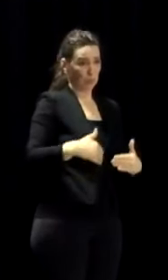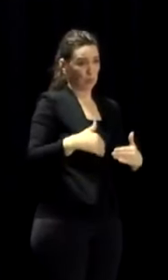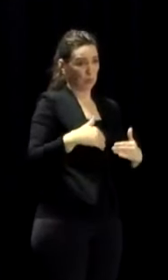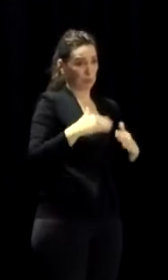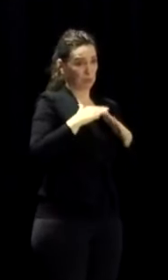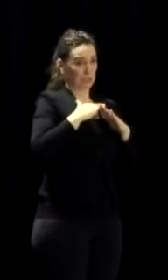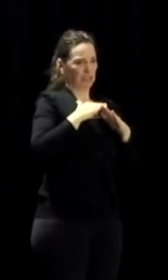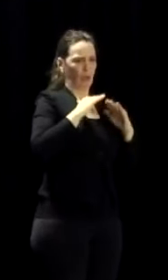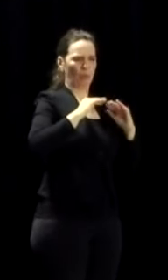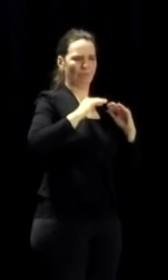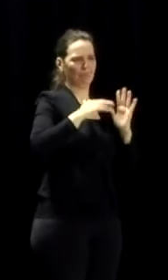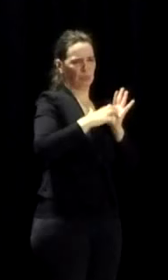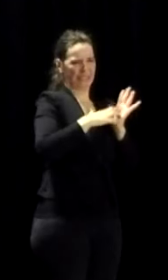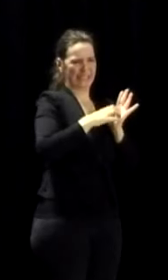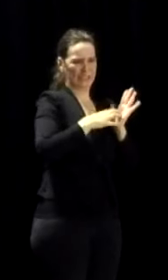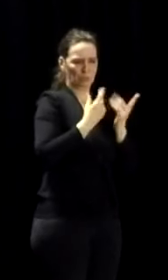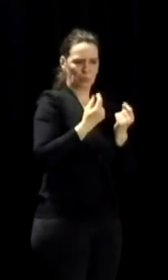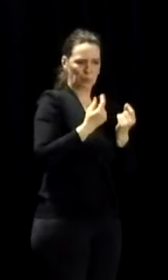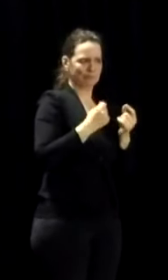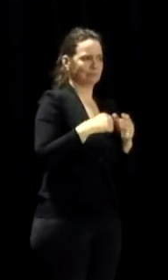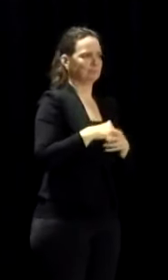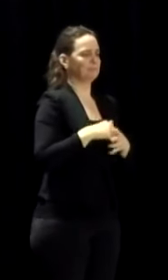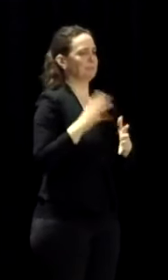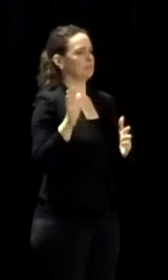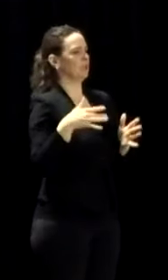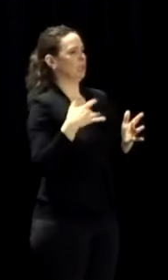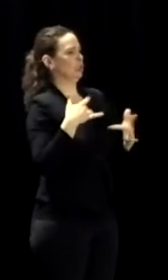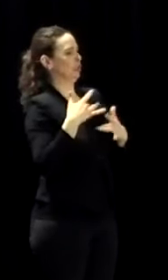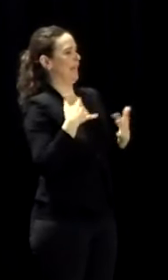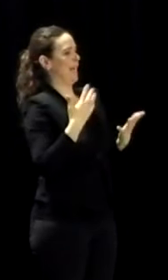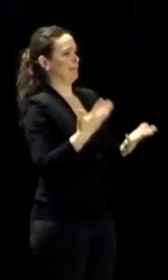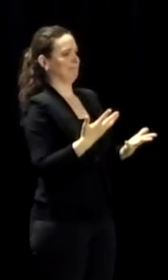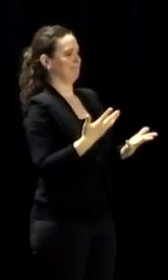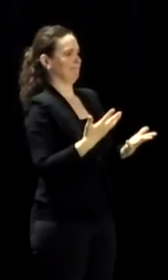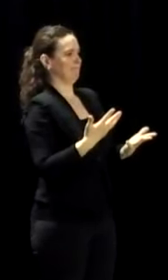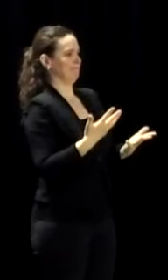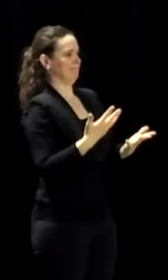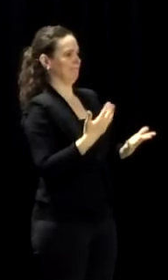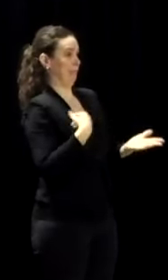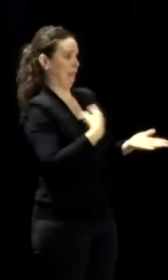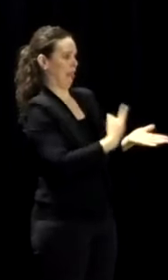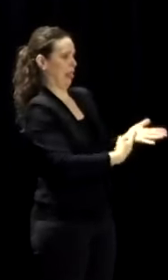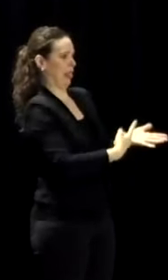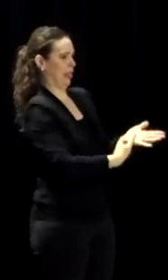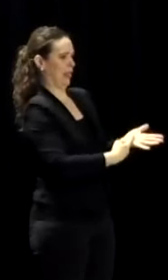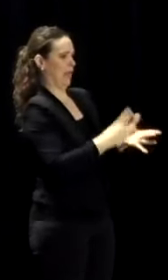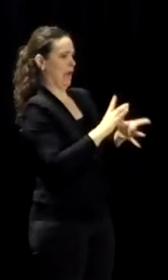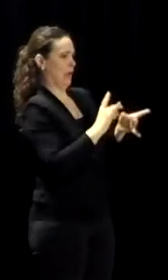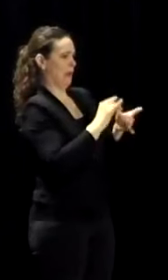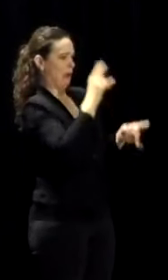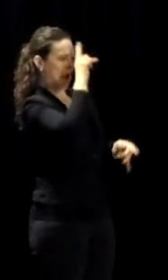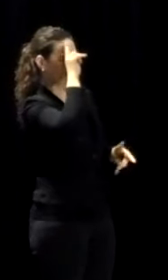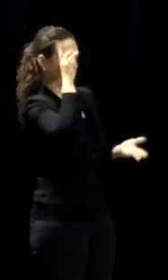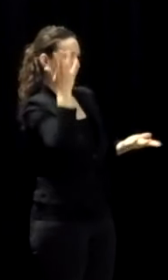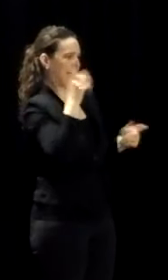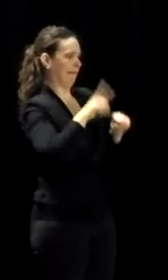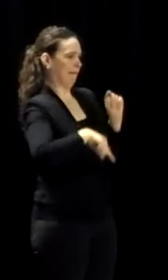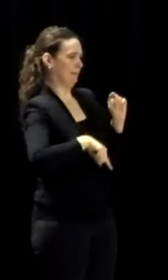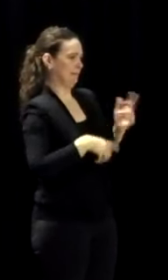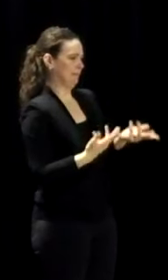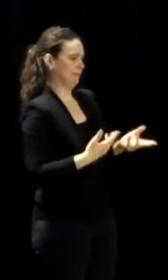about the different hospitals and different wings or anything like that. I mean, these our hospitals and